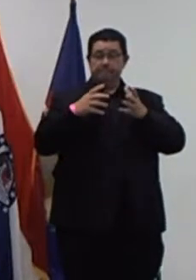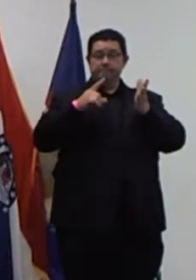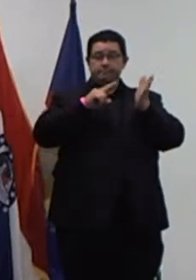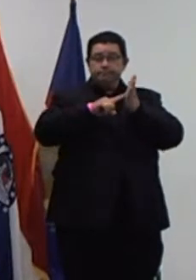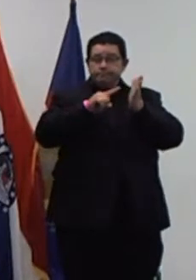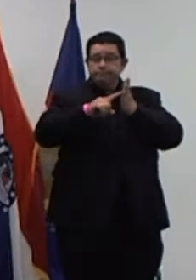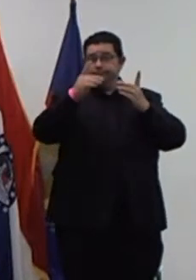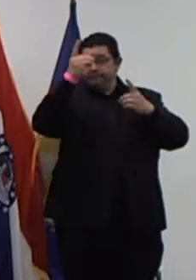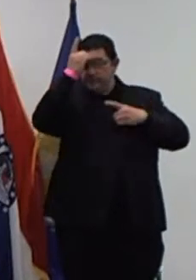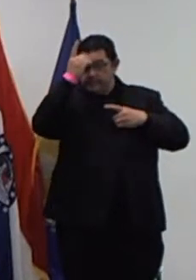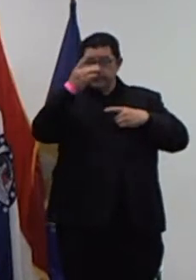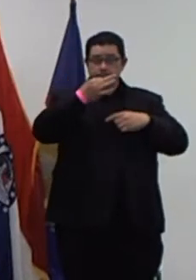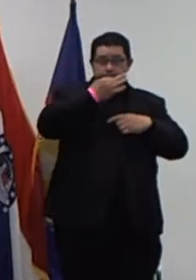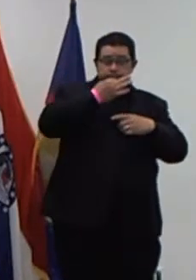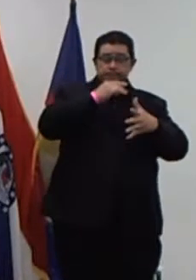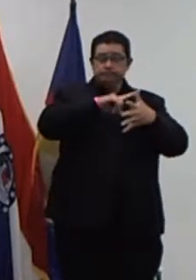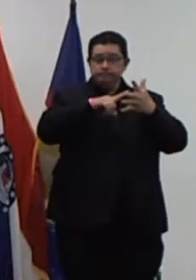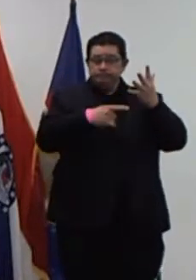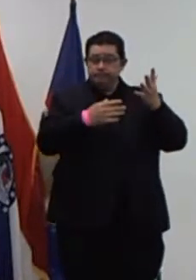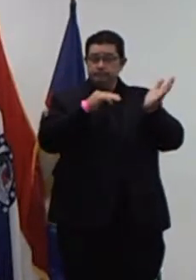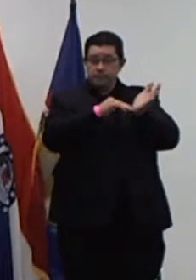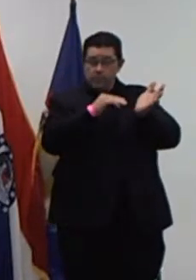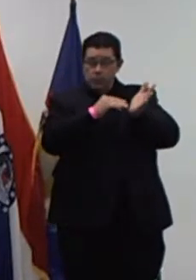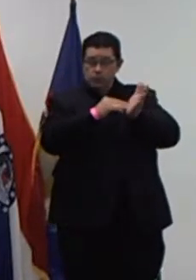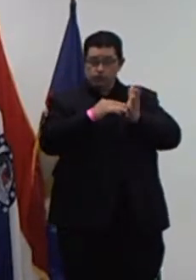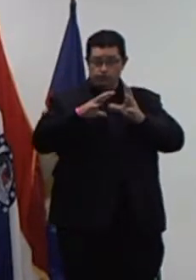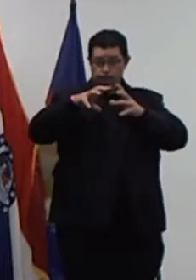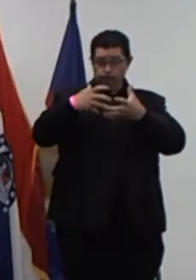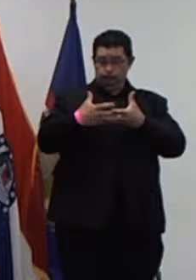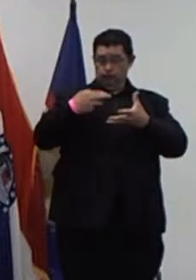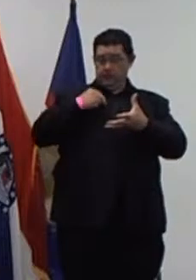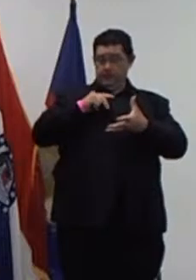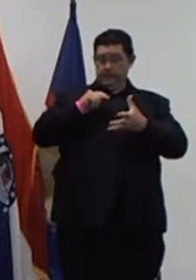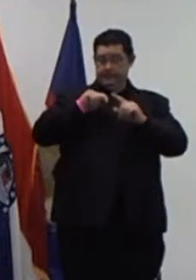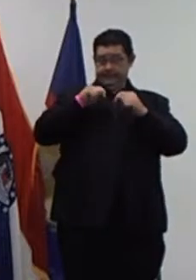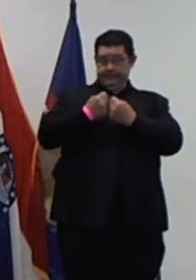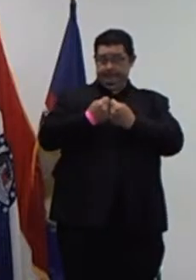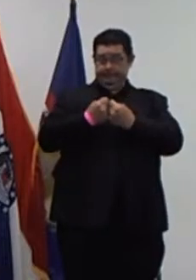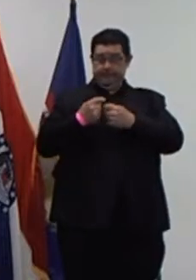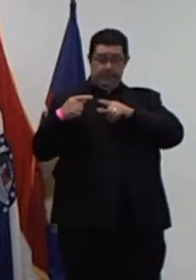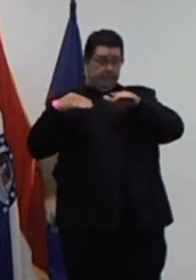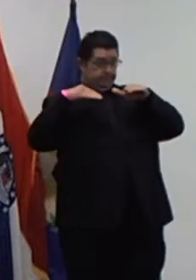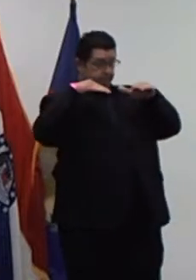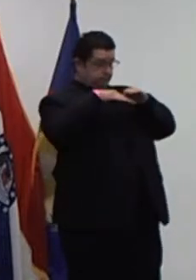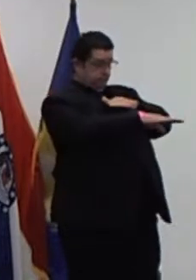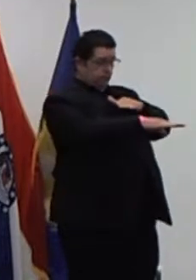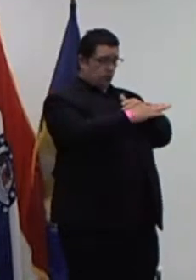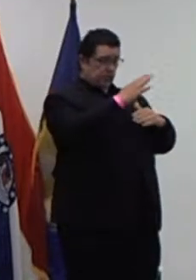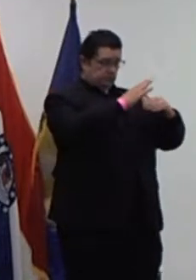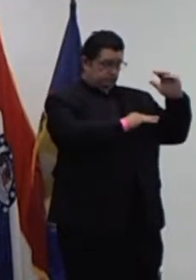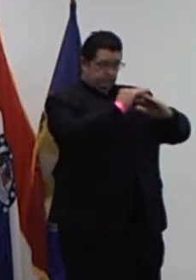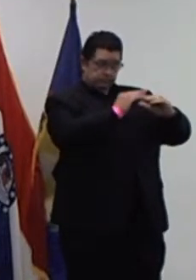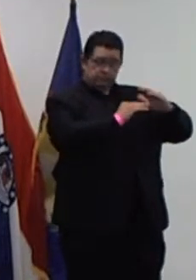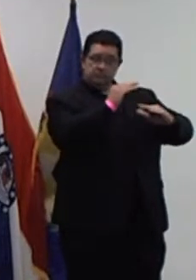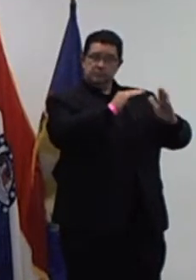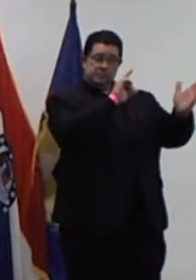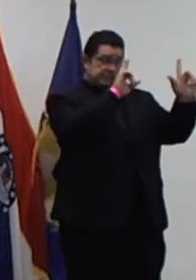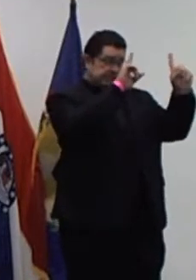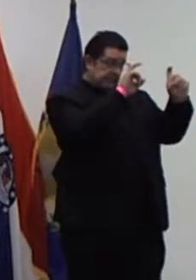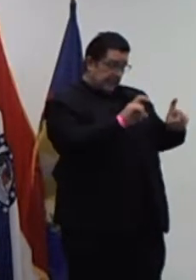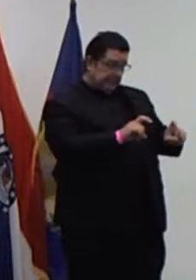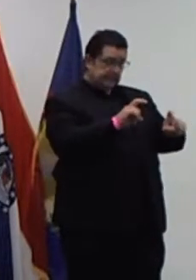epidemiologists, other folks on our team, and they go into that facility. They provide testing,